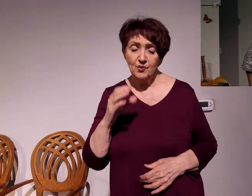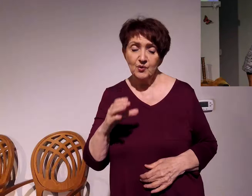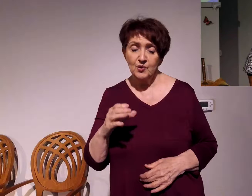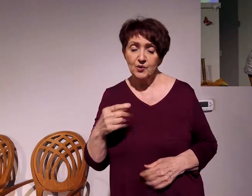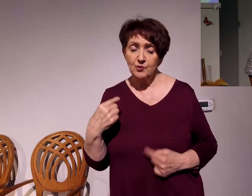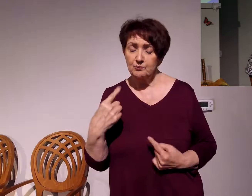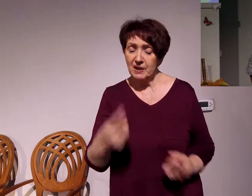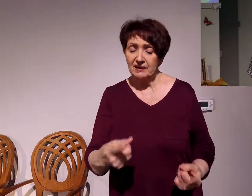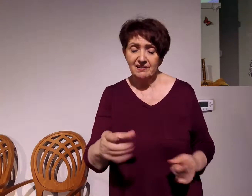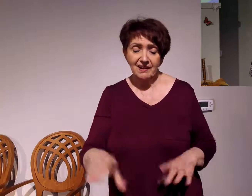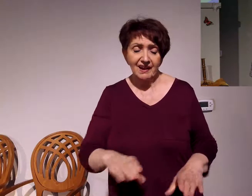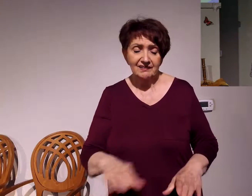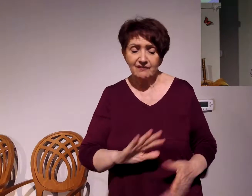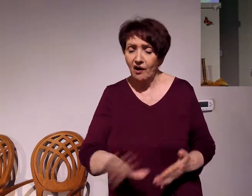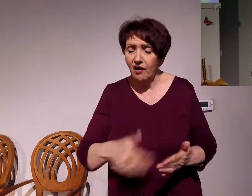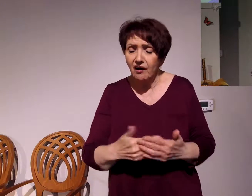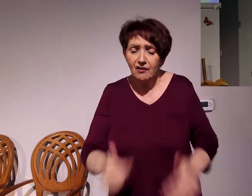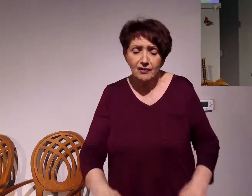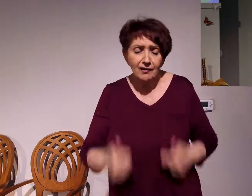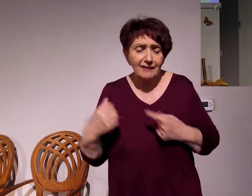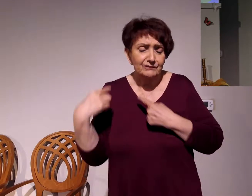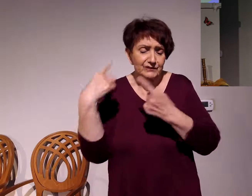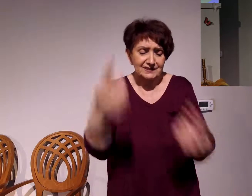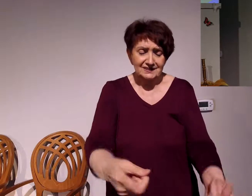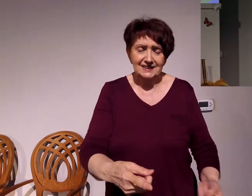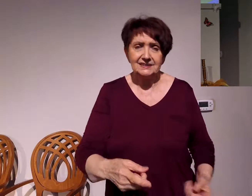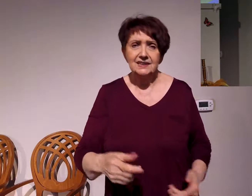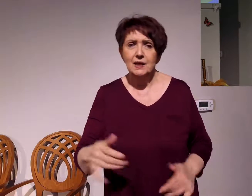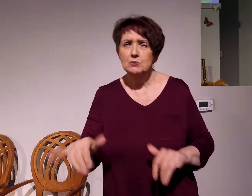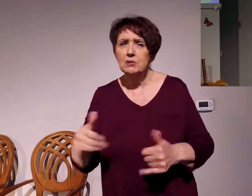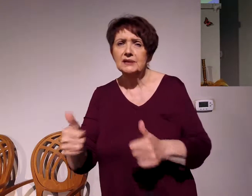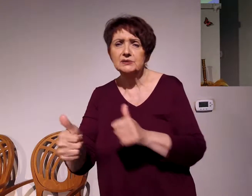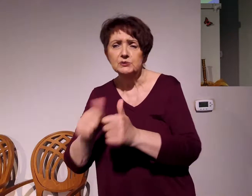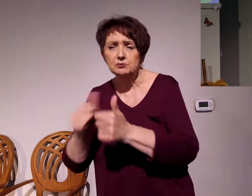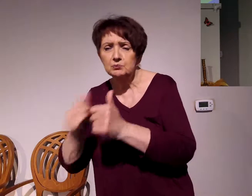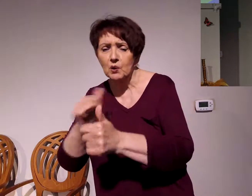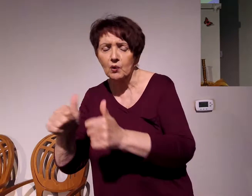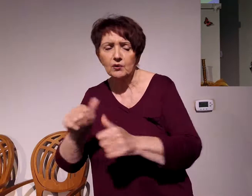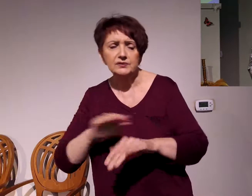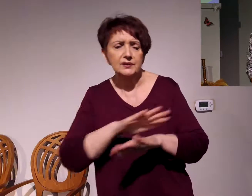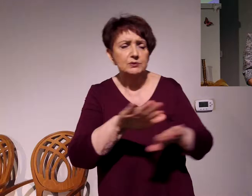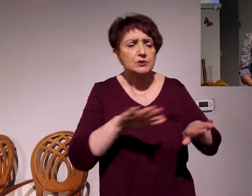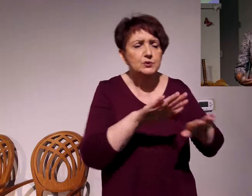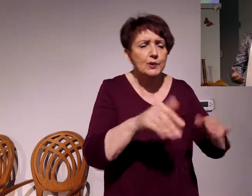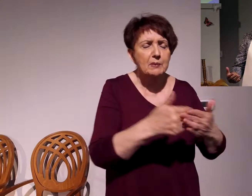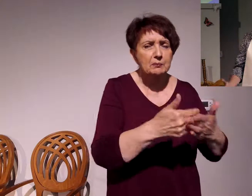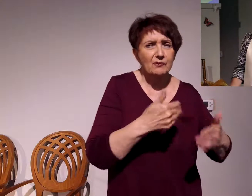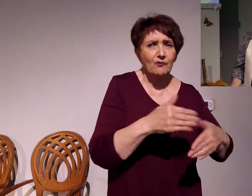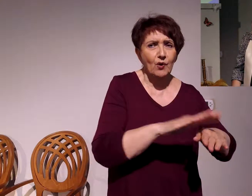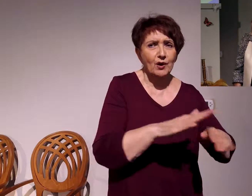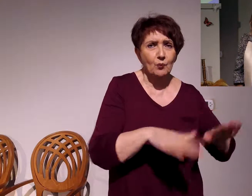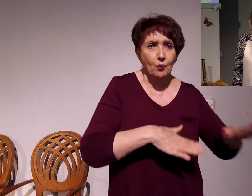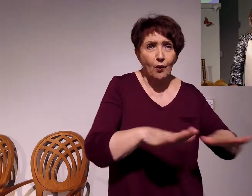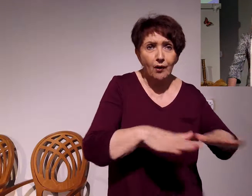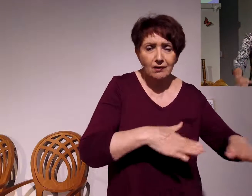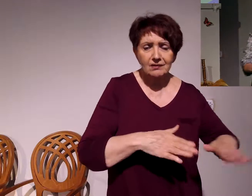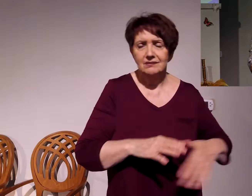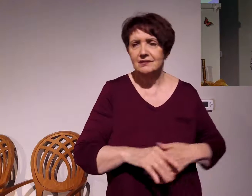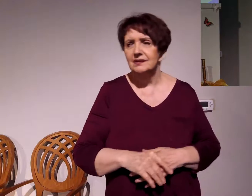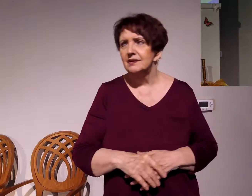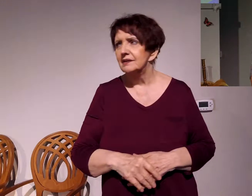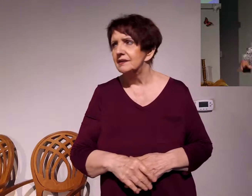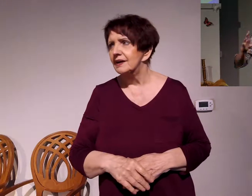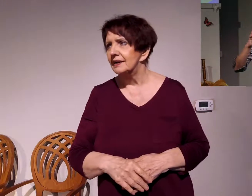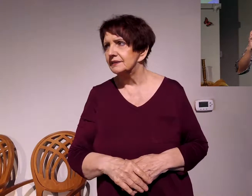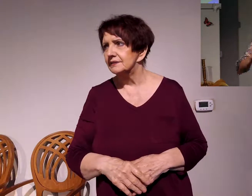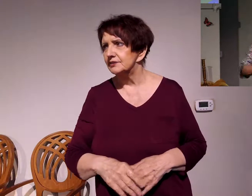you've been active your entire life. I mean, I played sports probably. I was swimming before I could walk. Things